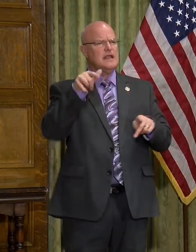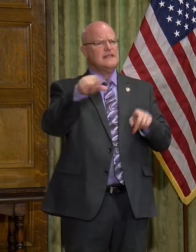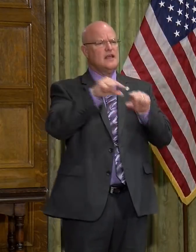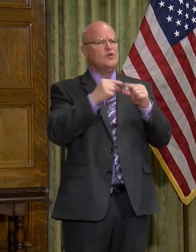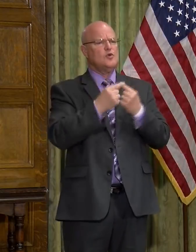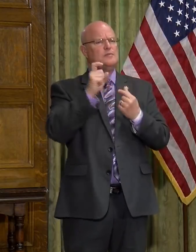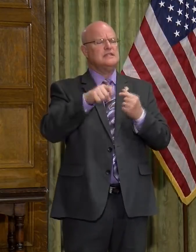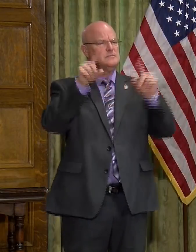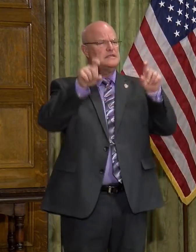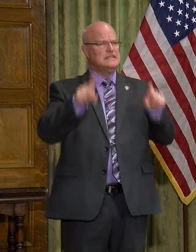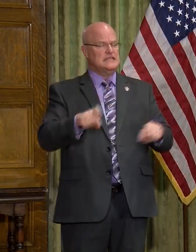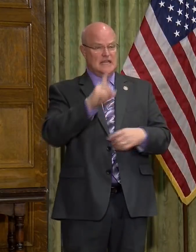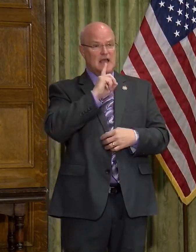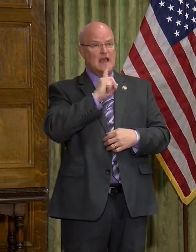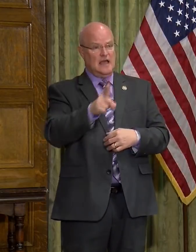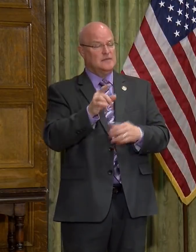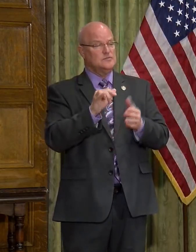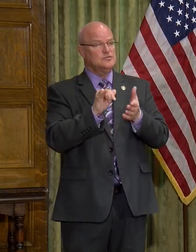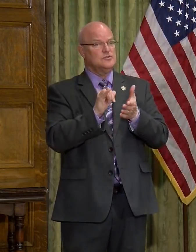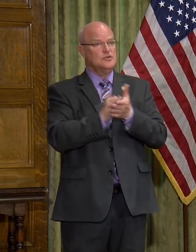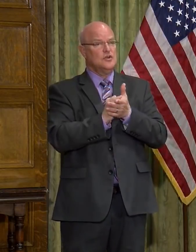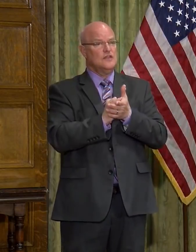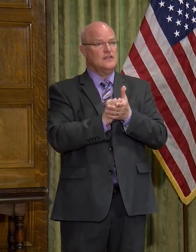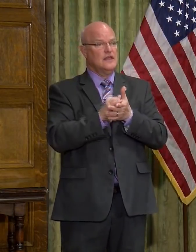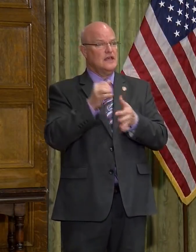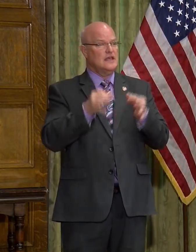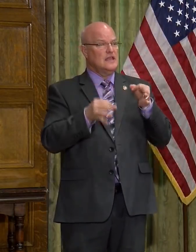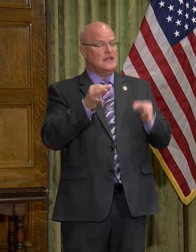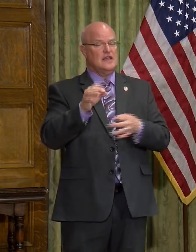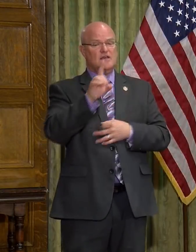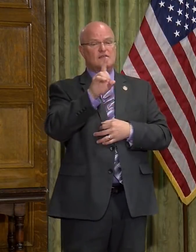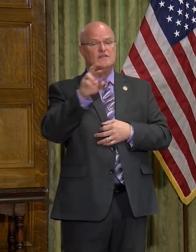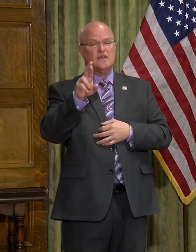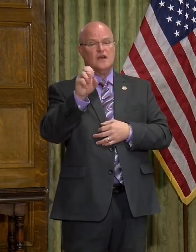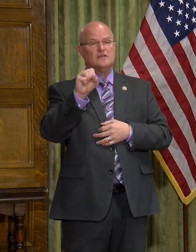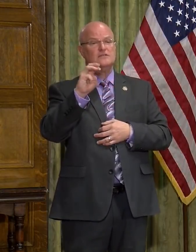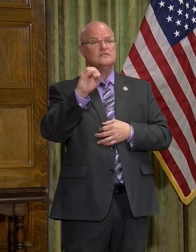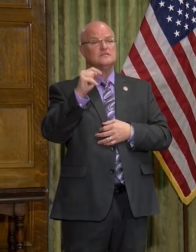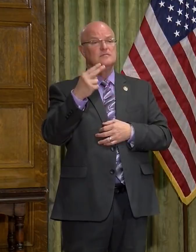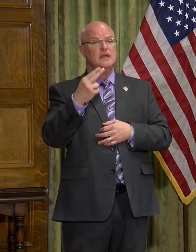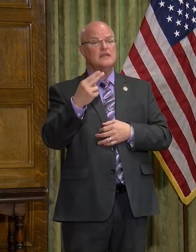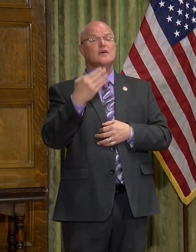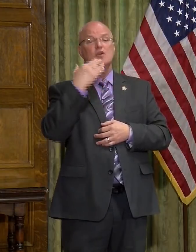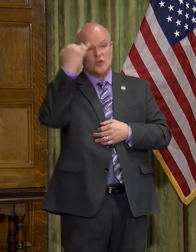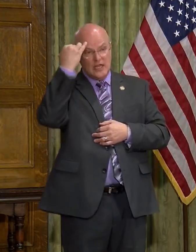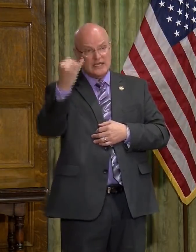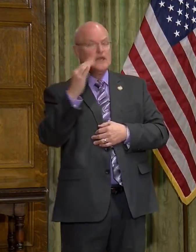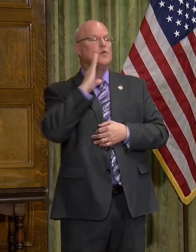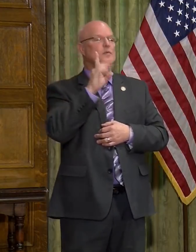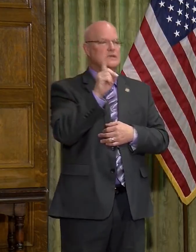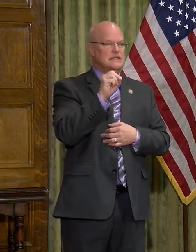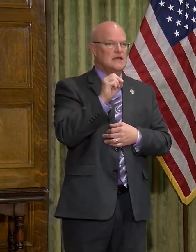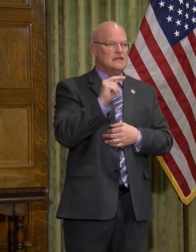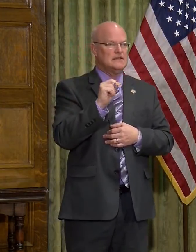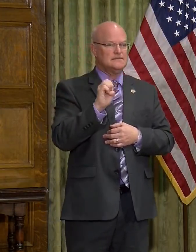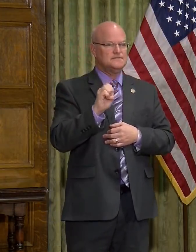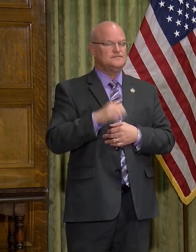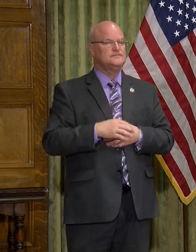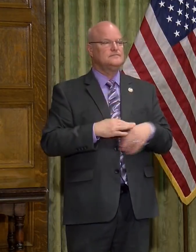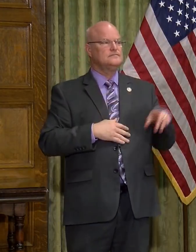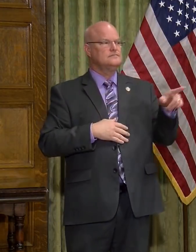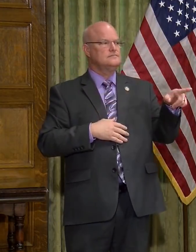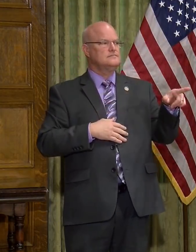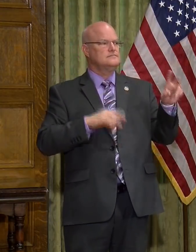group needs to be tested, I'm sure that if Dr. Smith says that's a good idea, that'll be done. On the